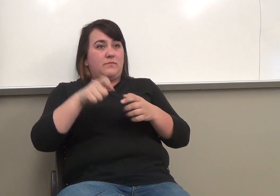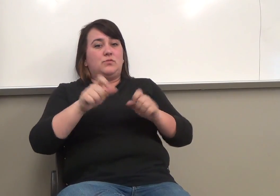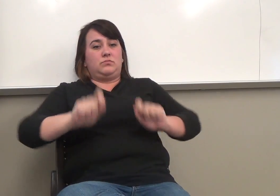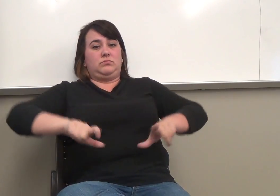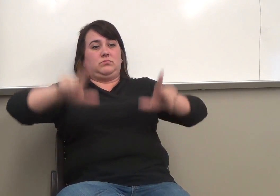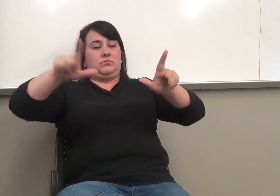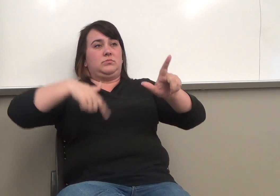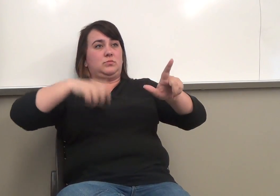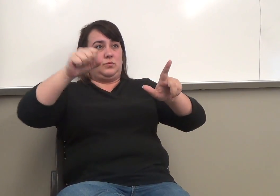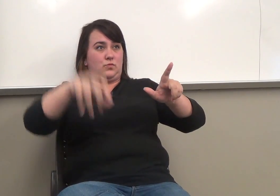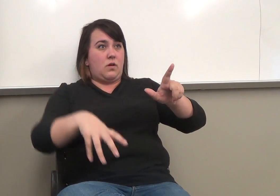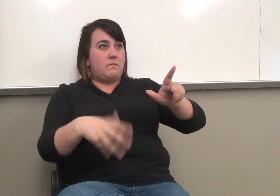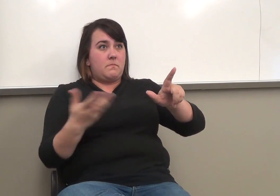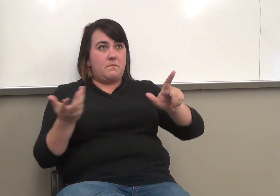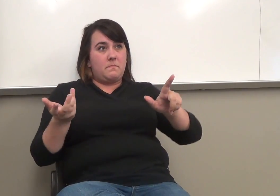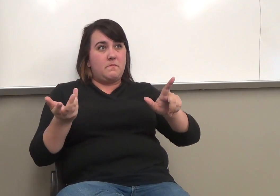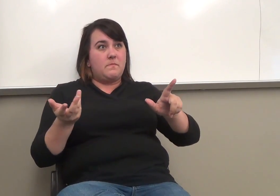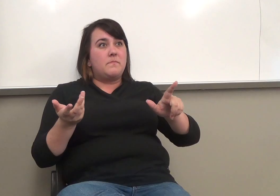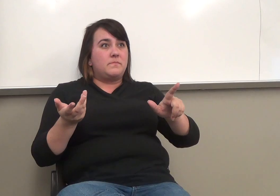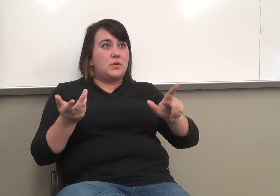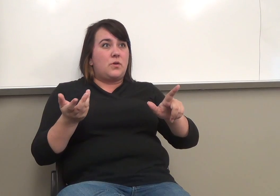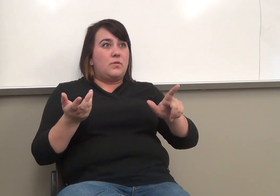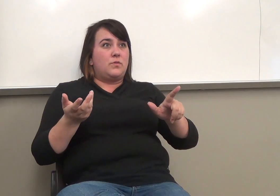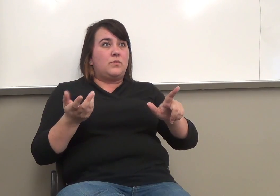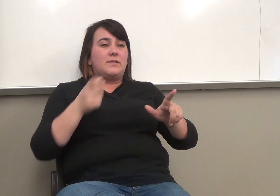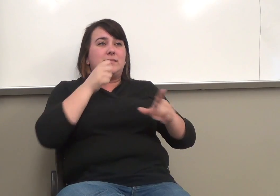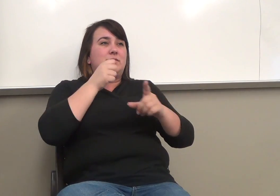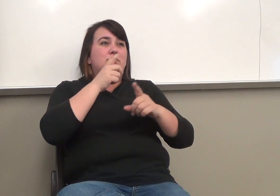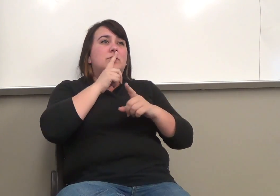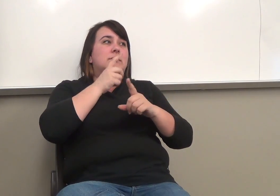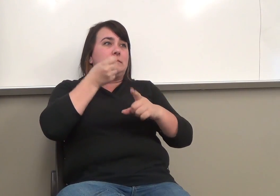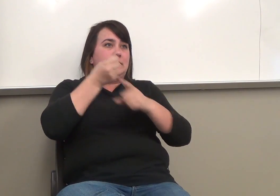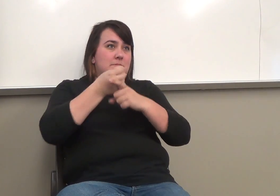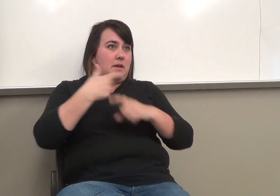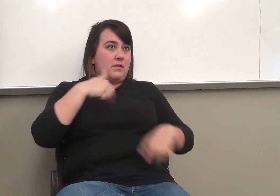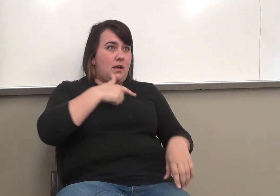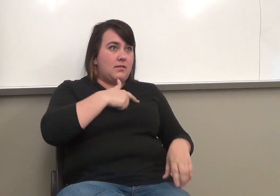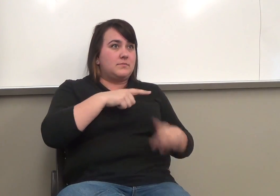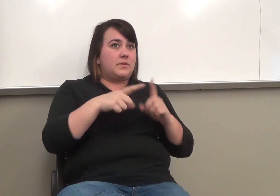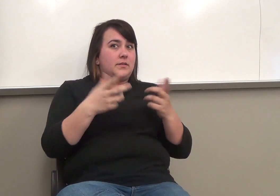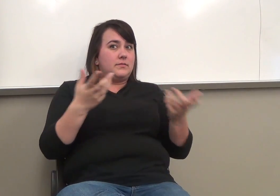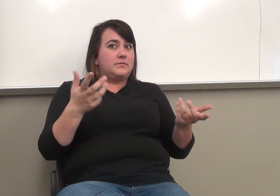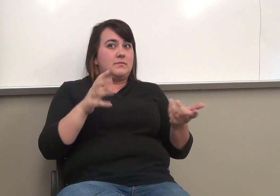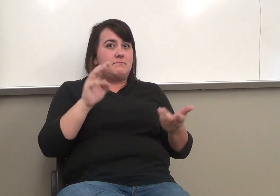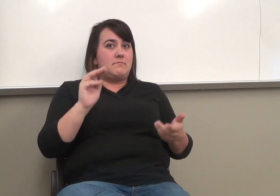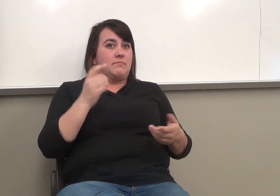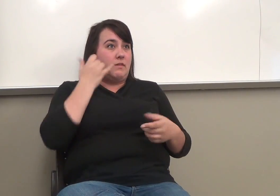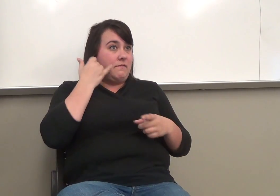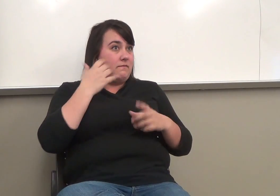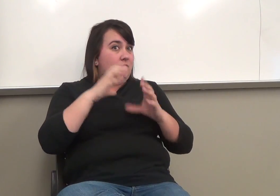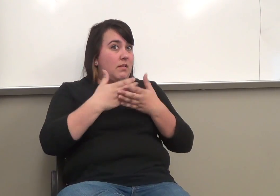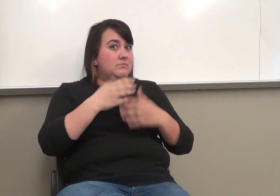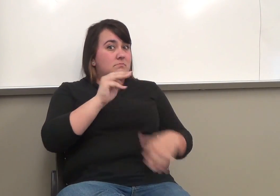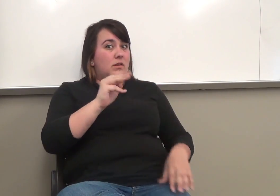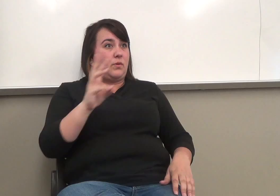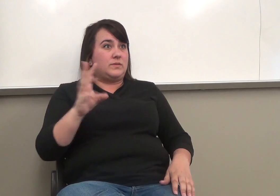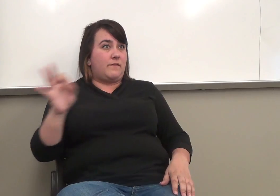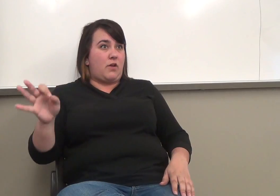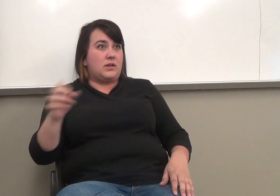us, but if you have Monday, Wednesday, Friday classes, they don't meet for the next 2 class meetings. So, you go away, you have this 4-day weekend, you